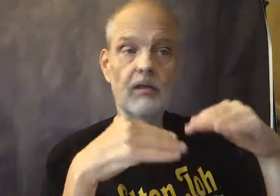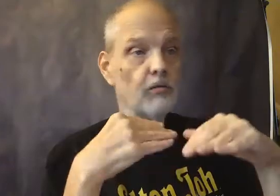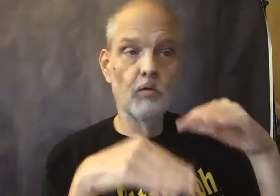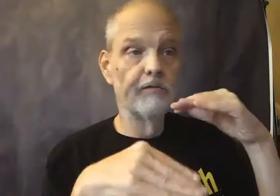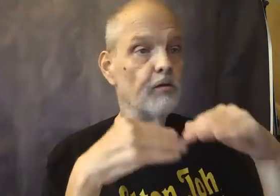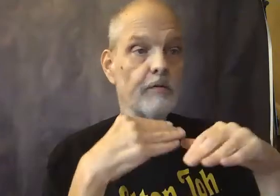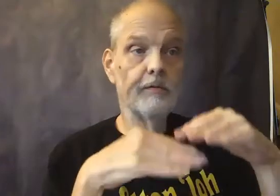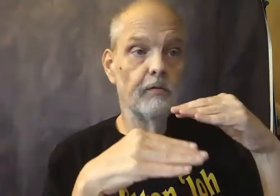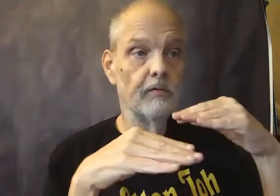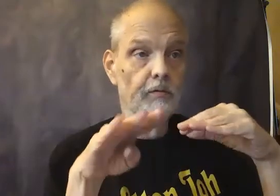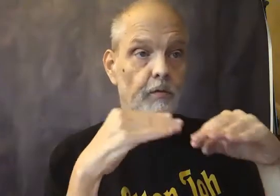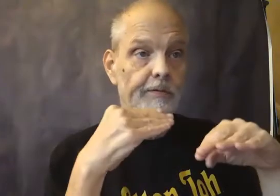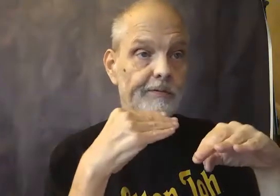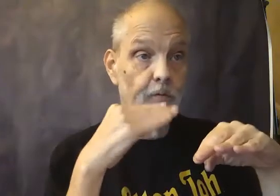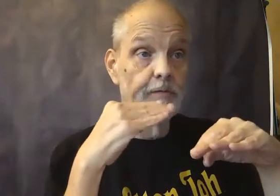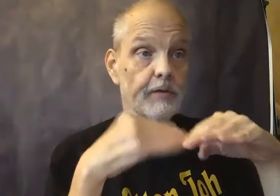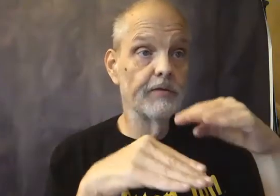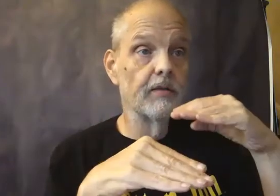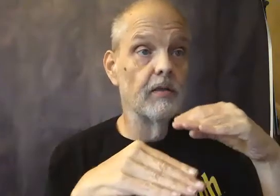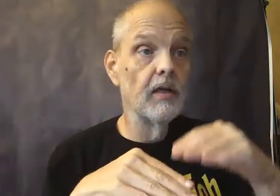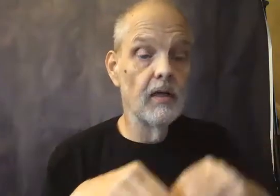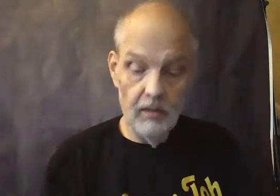Use one finger with full, or for 4 fingers.